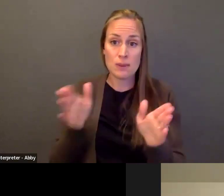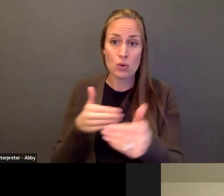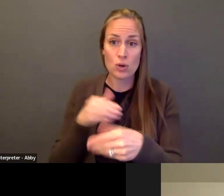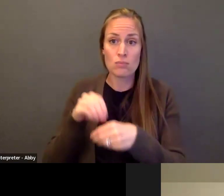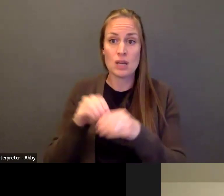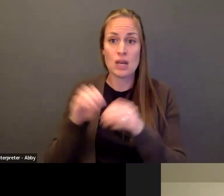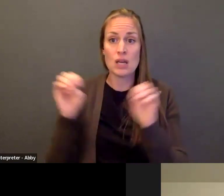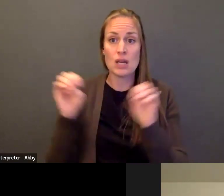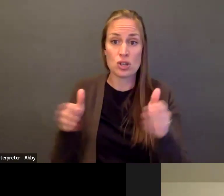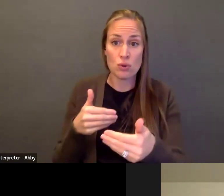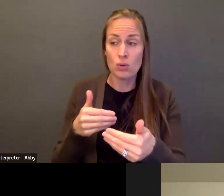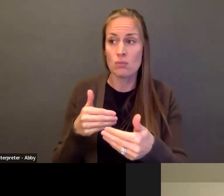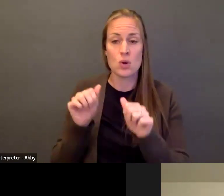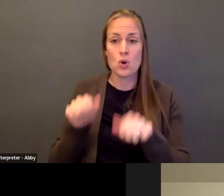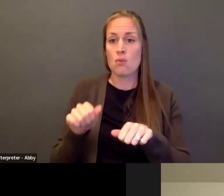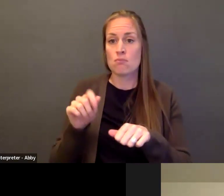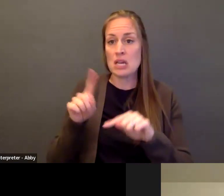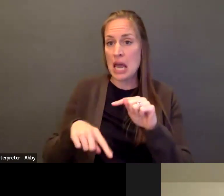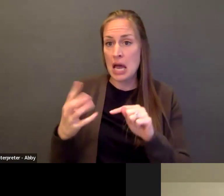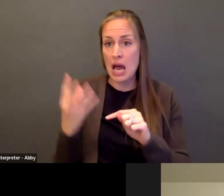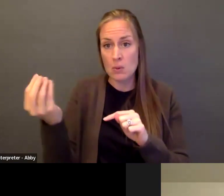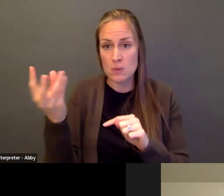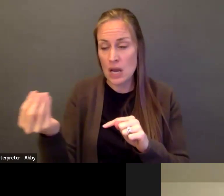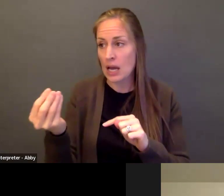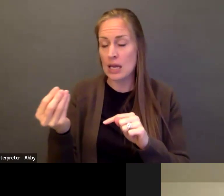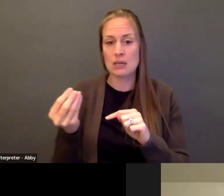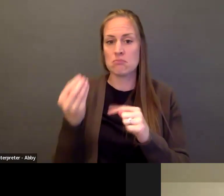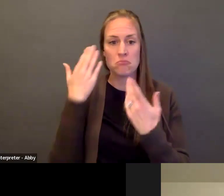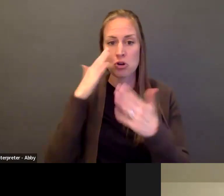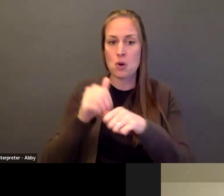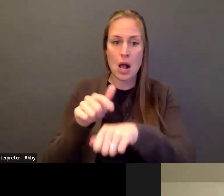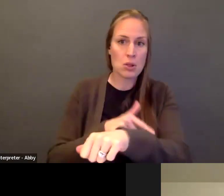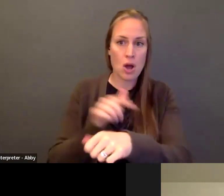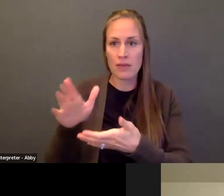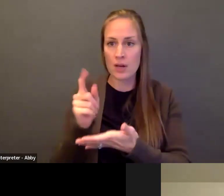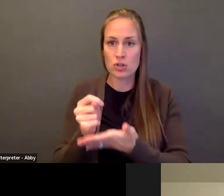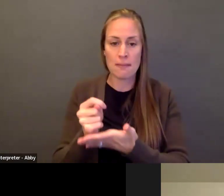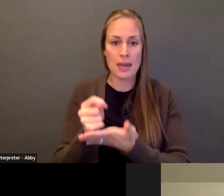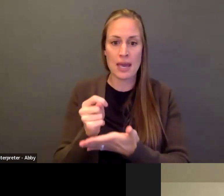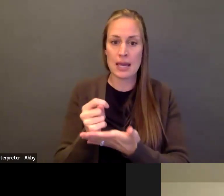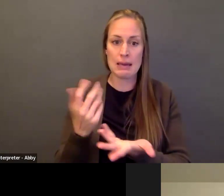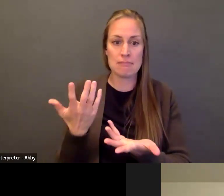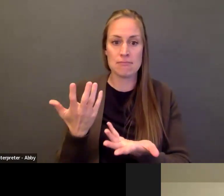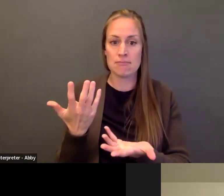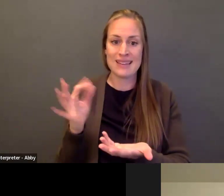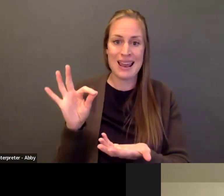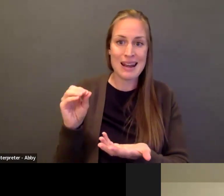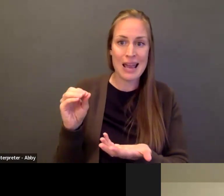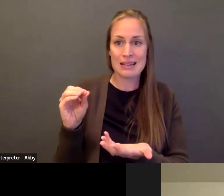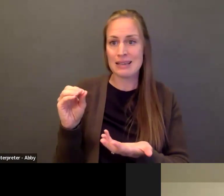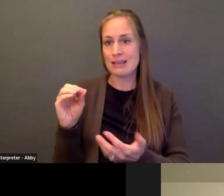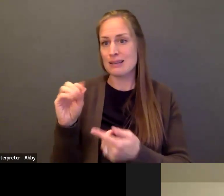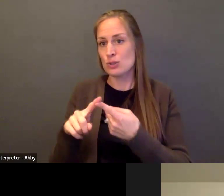outside, or whatever the length of their treatment order is, whether it is 14, 90, or 90 days or 180